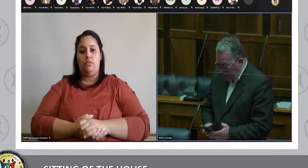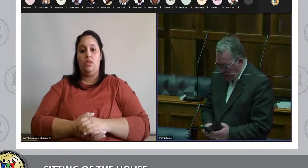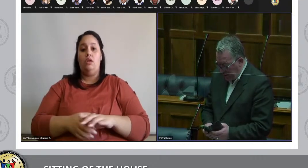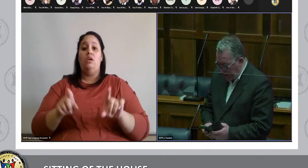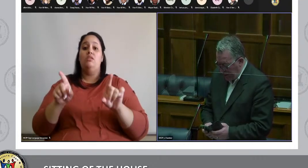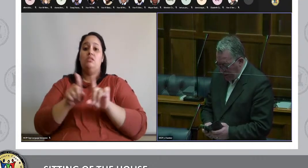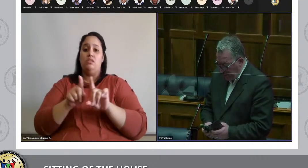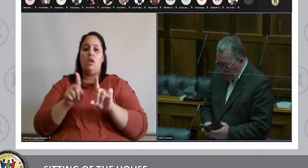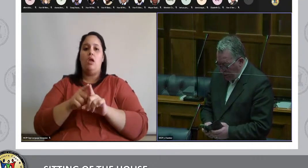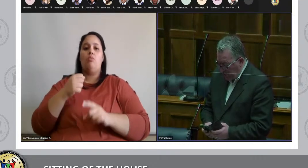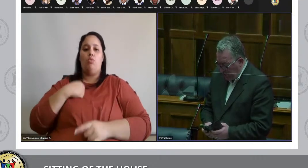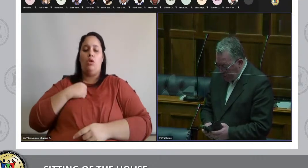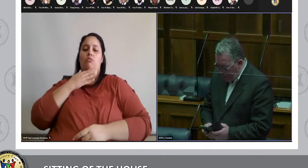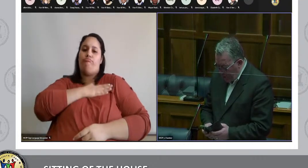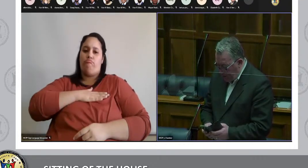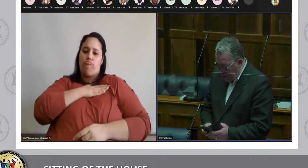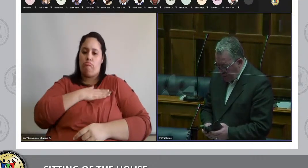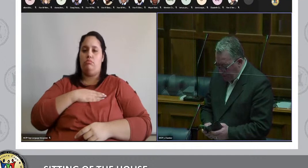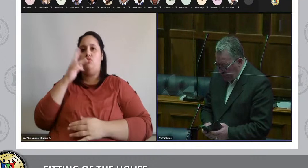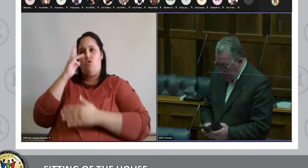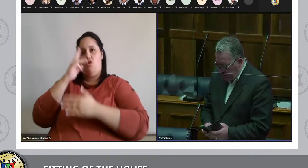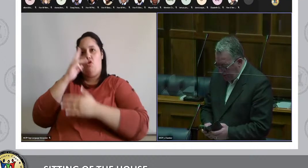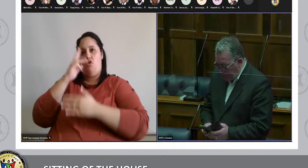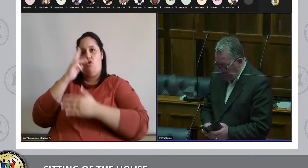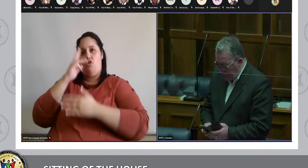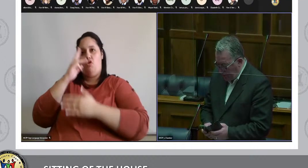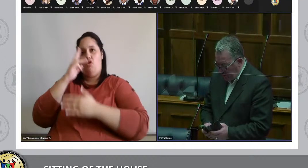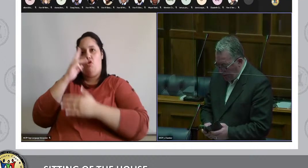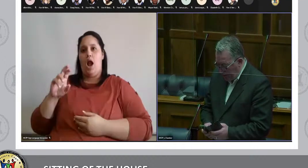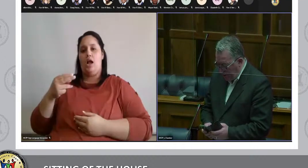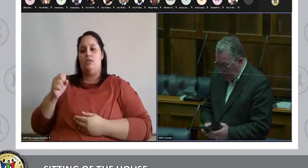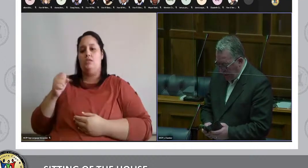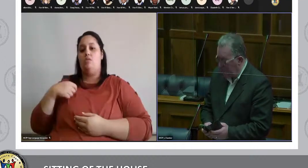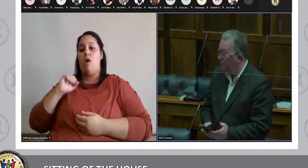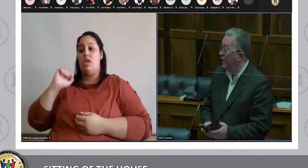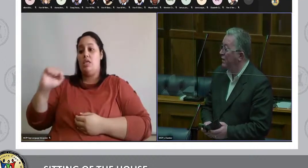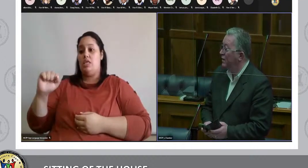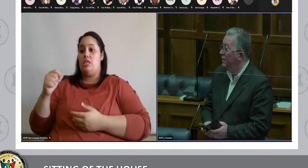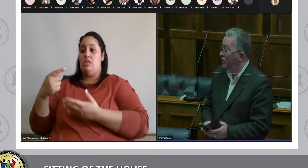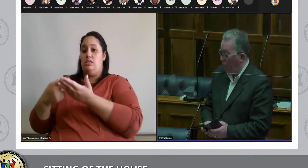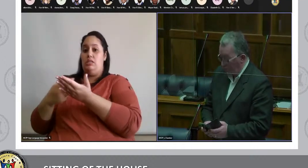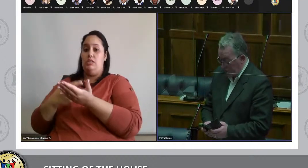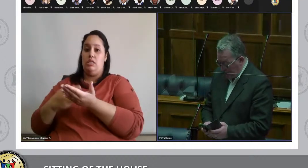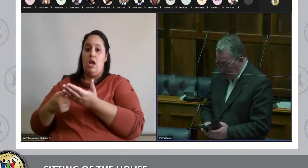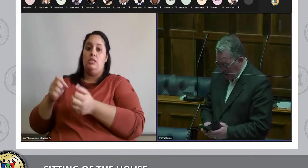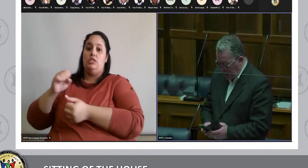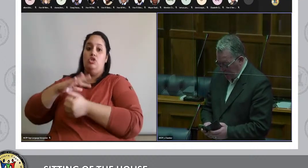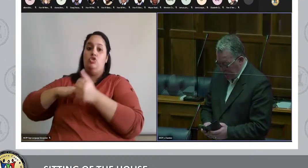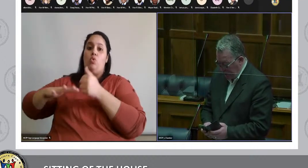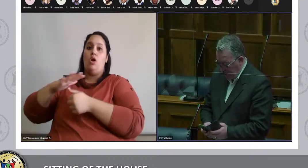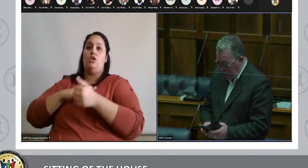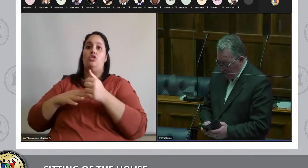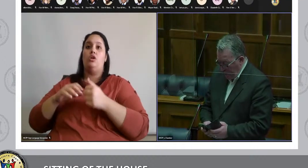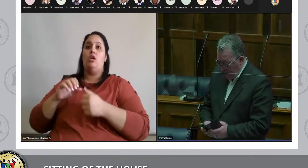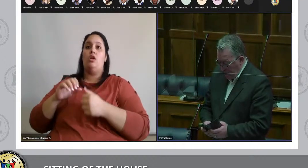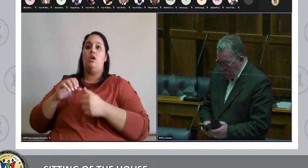Honorable Brinkhays, whose original subject for discussion on the situation in Palestine was